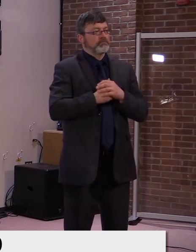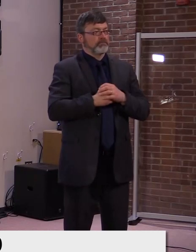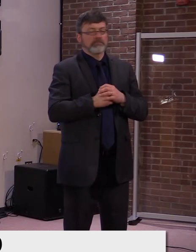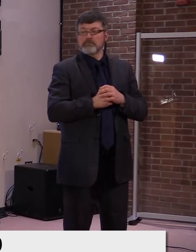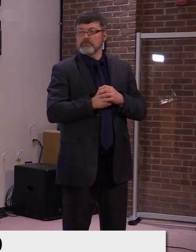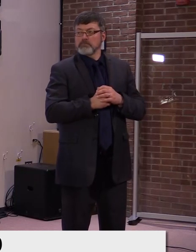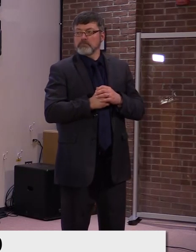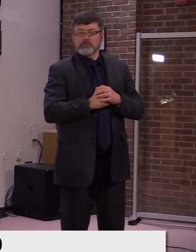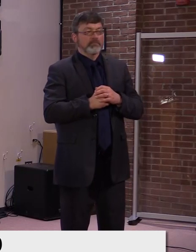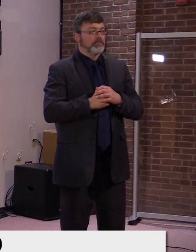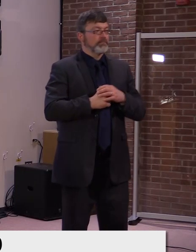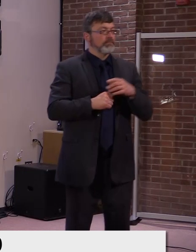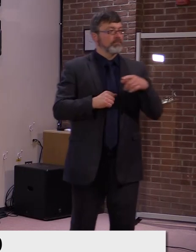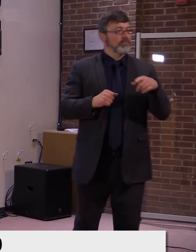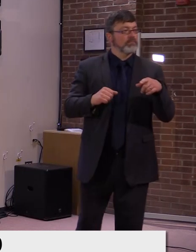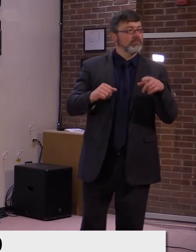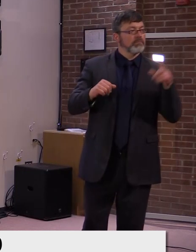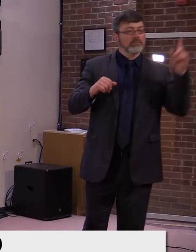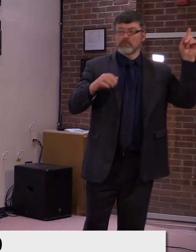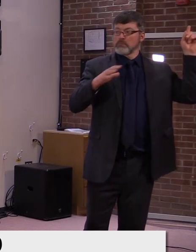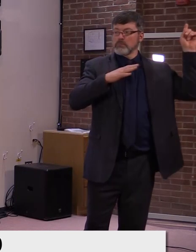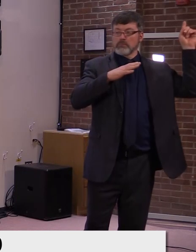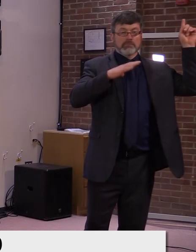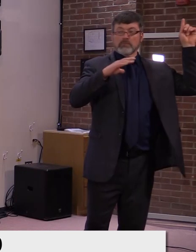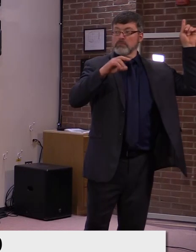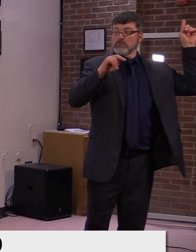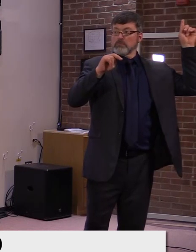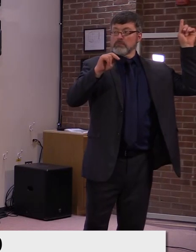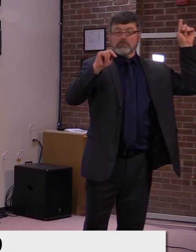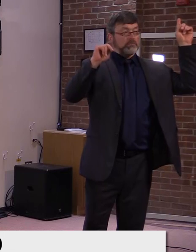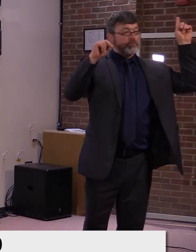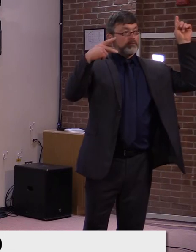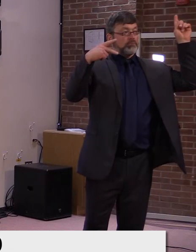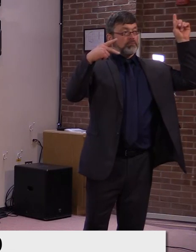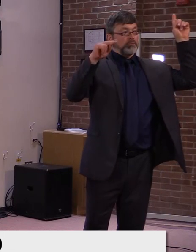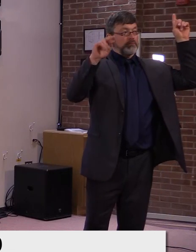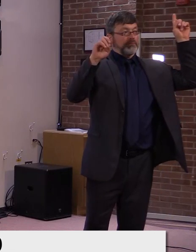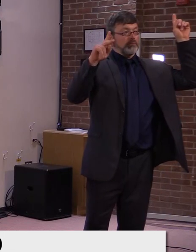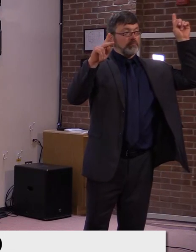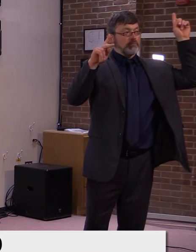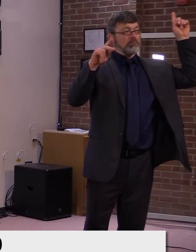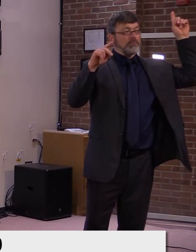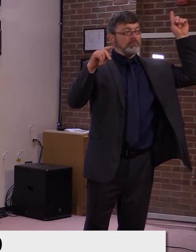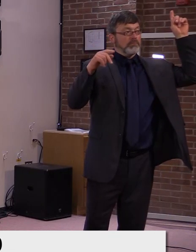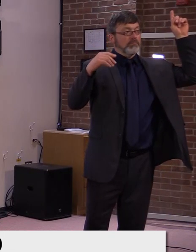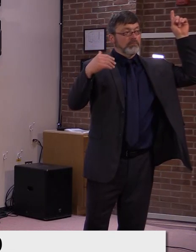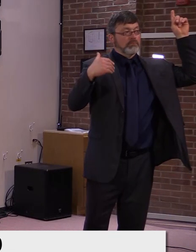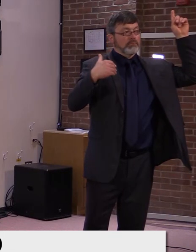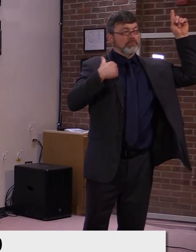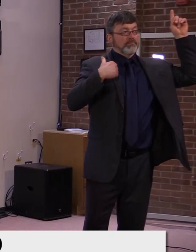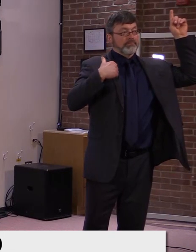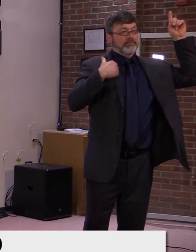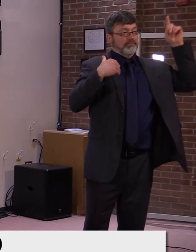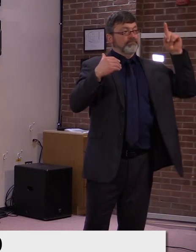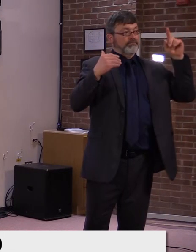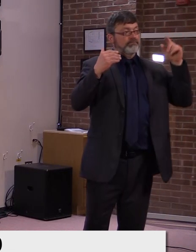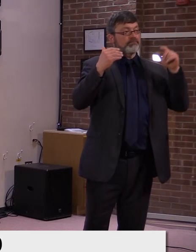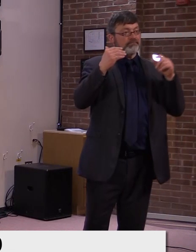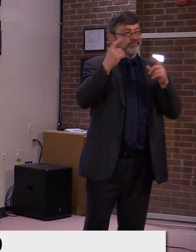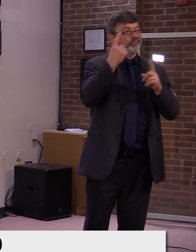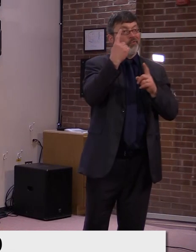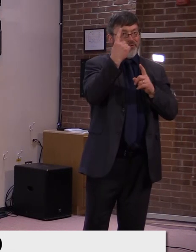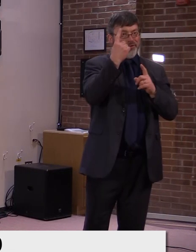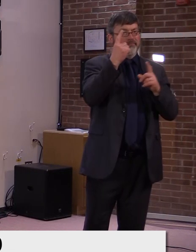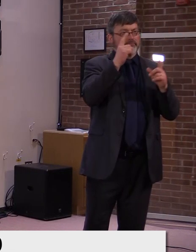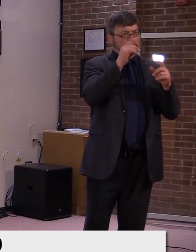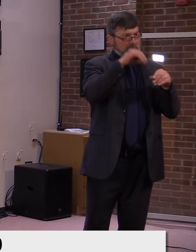the Newport prison outbreak, it was announced that one inmate had been hospitalized at North Country. That's right. As a